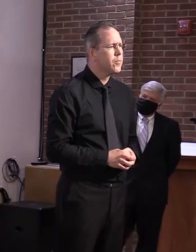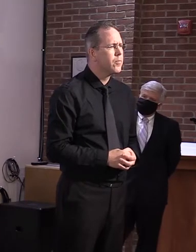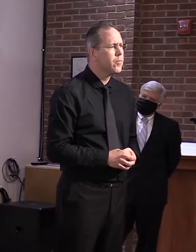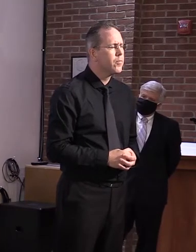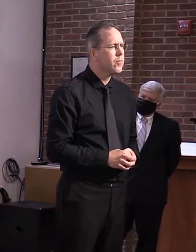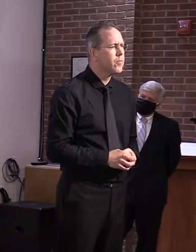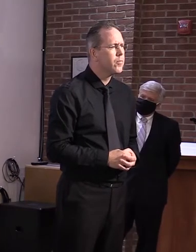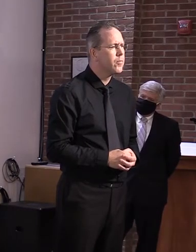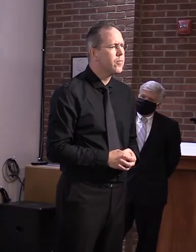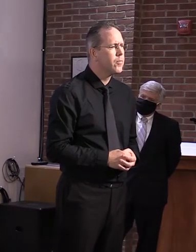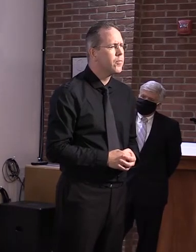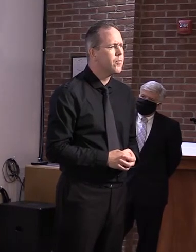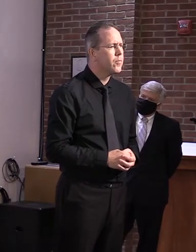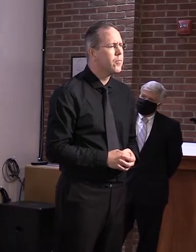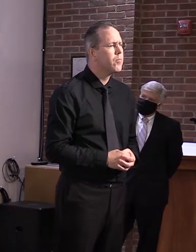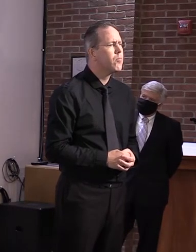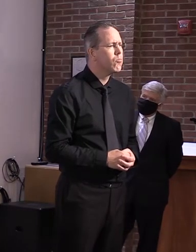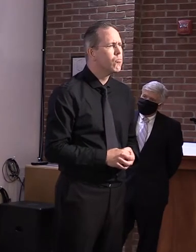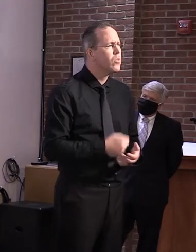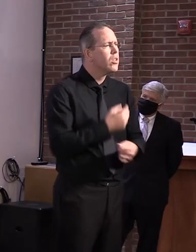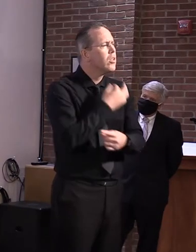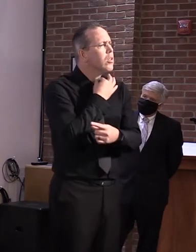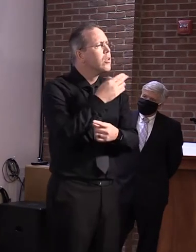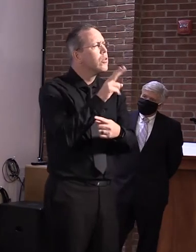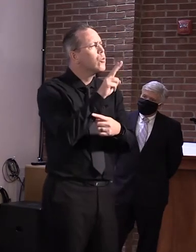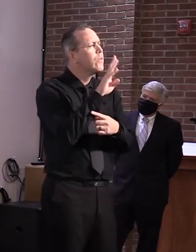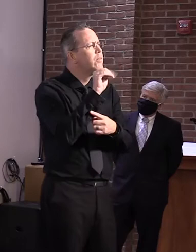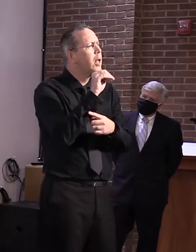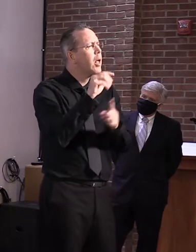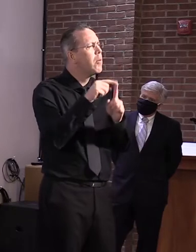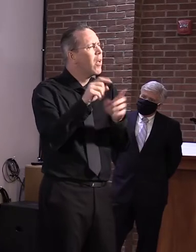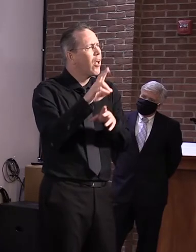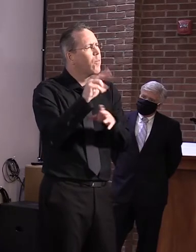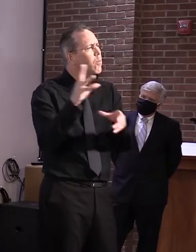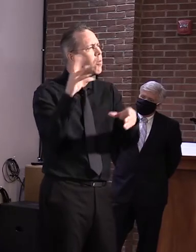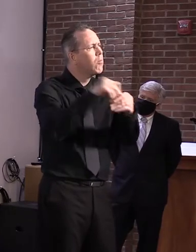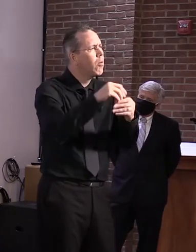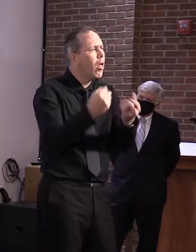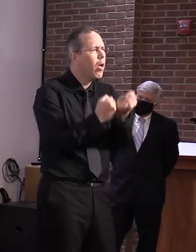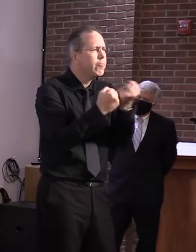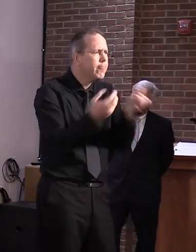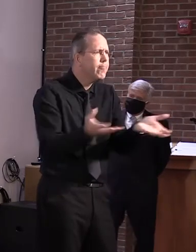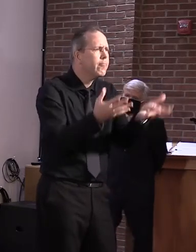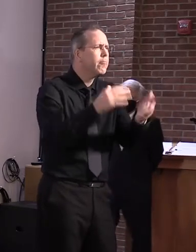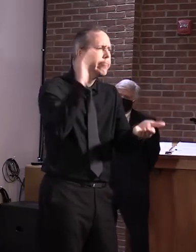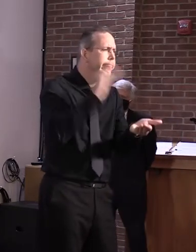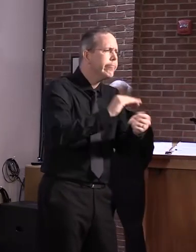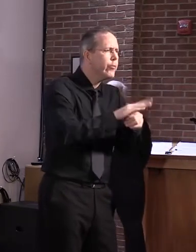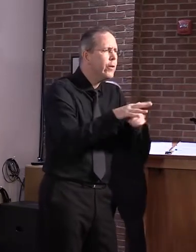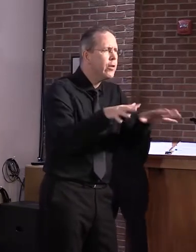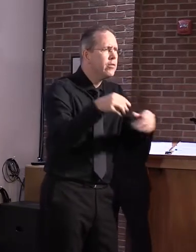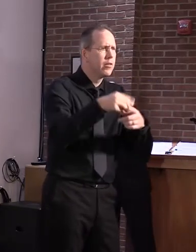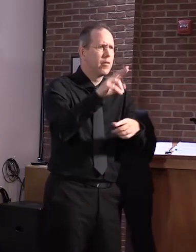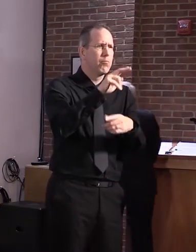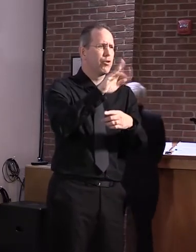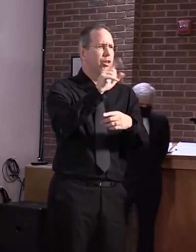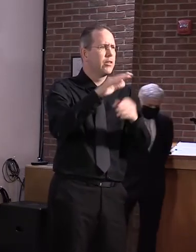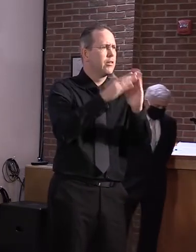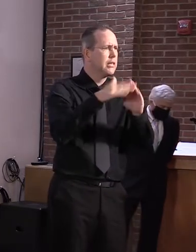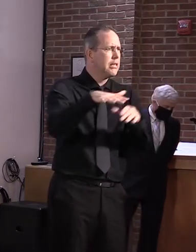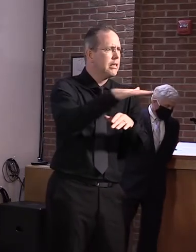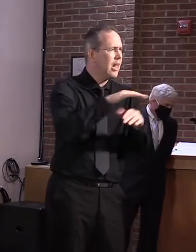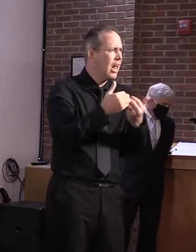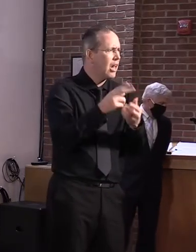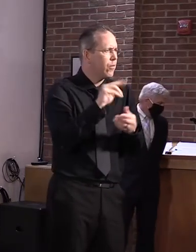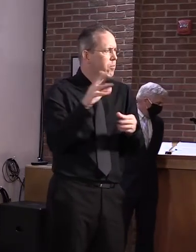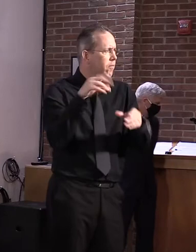as I said, this promise, and you should look at it, and you'll see how serious it is and how detailed and consistent with the college restart plan